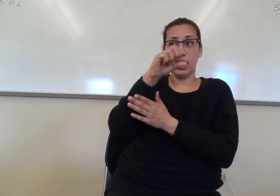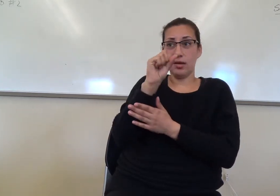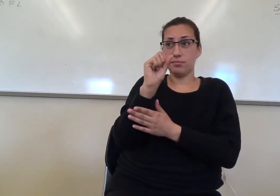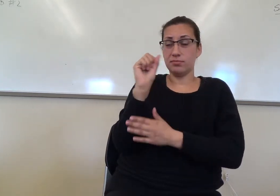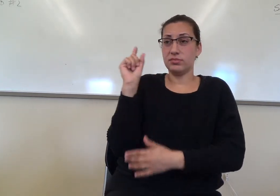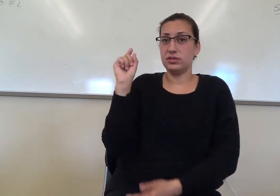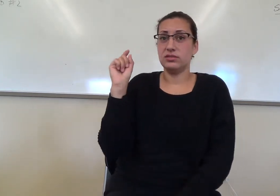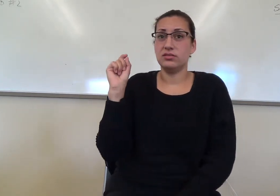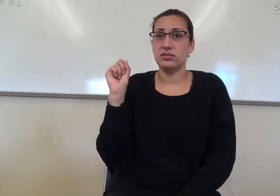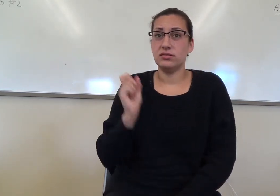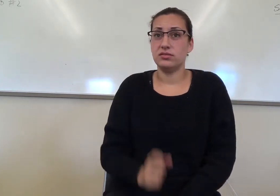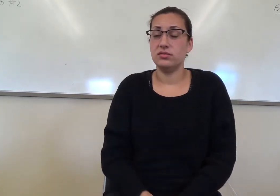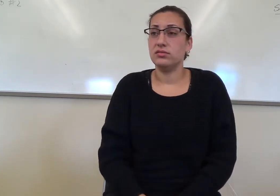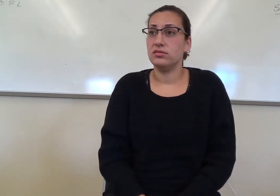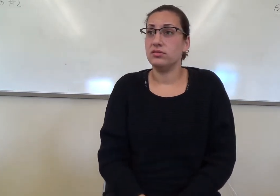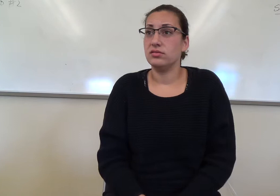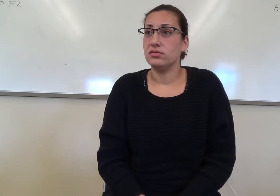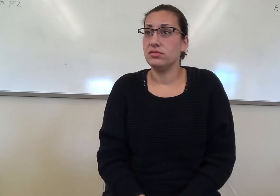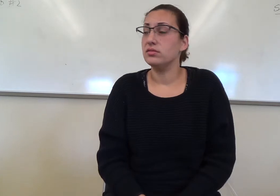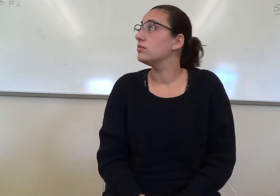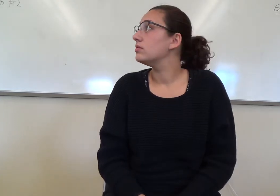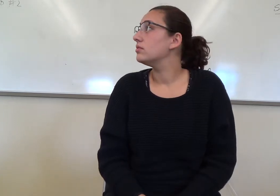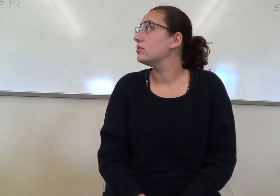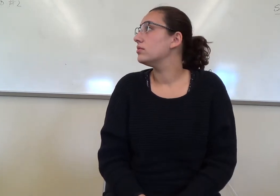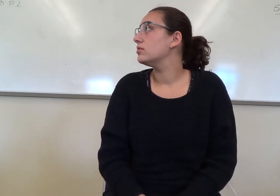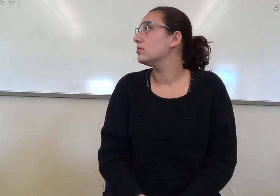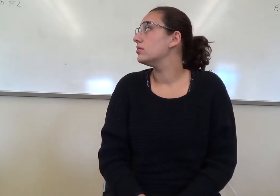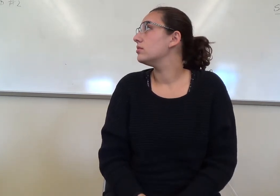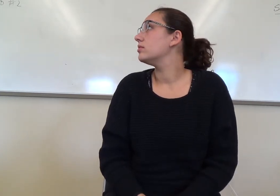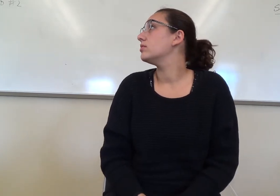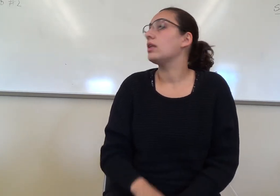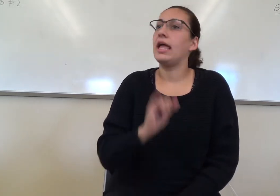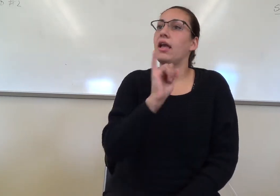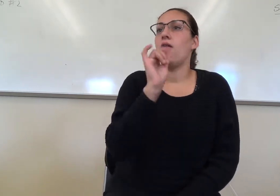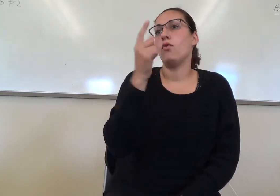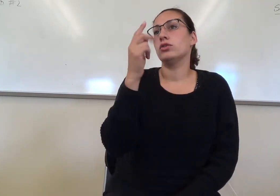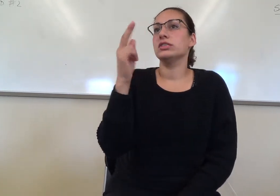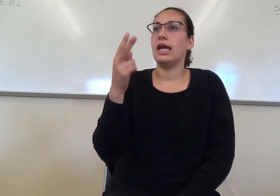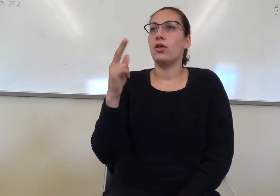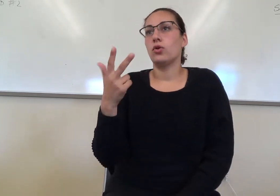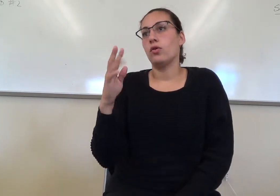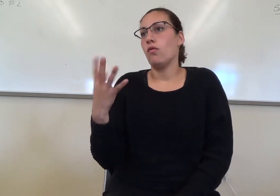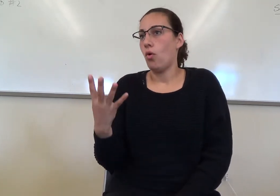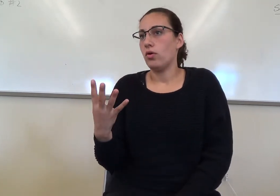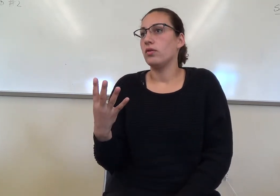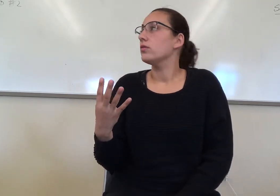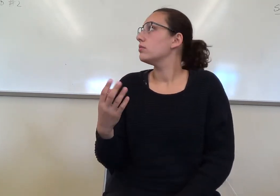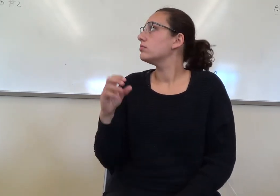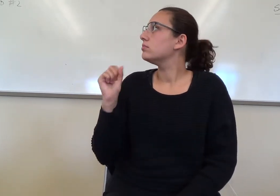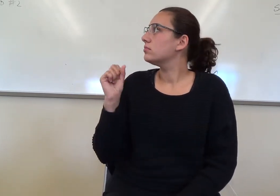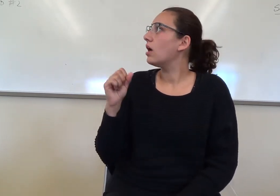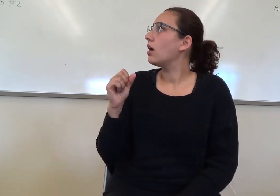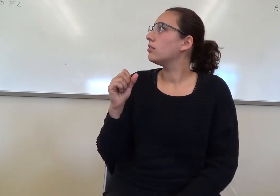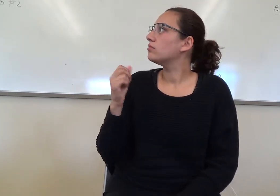Yes. Yeah, a little bit. There's a little bit of a list here. 1,